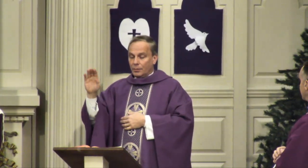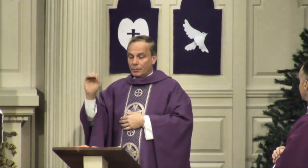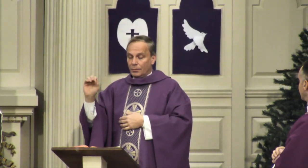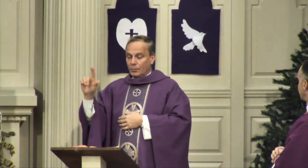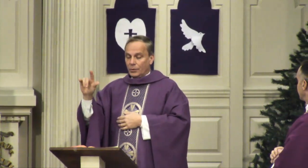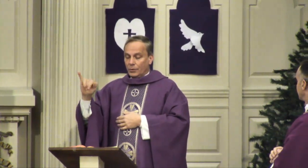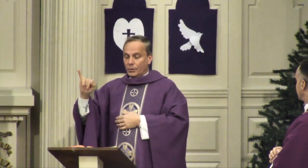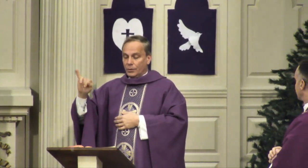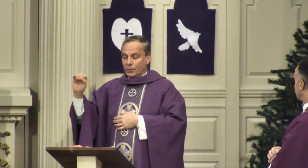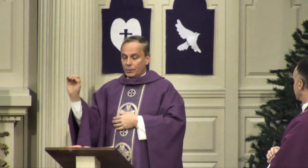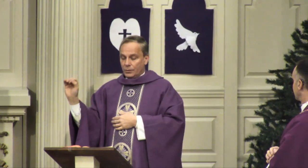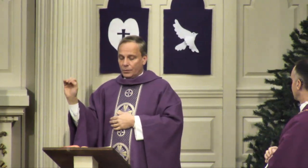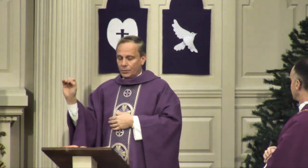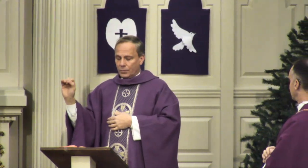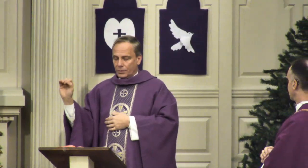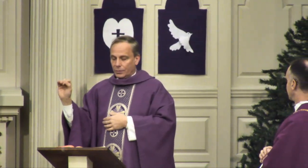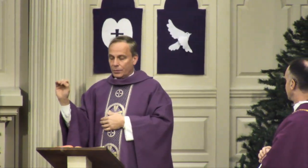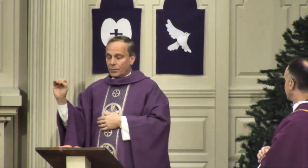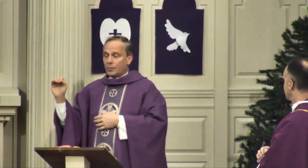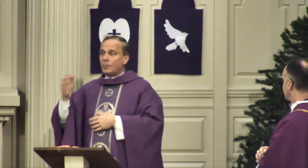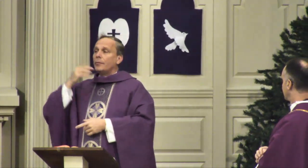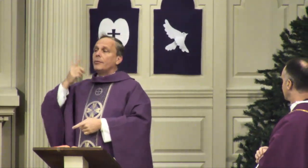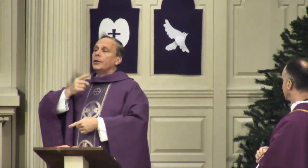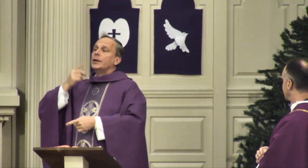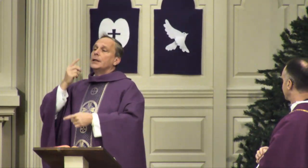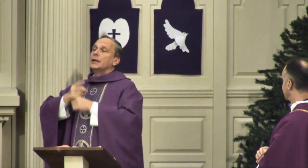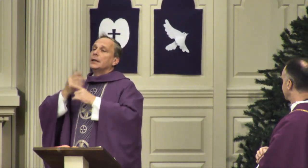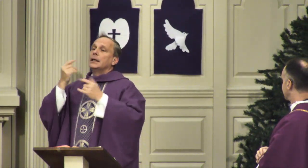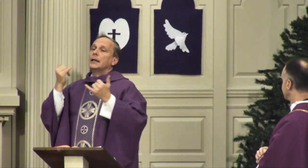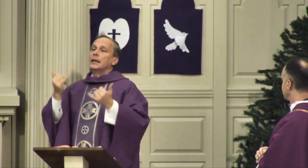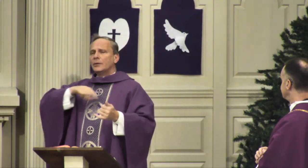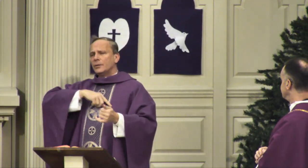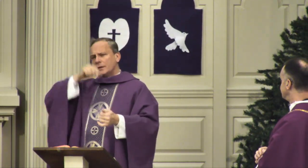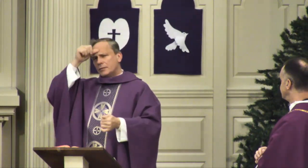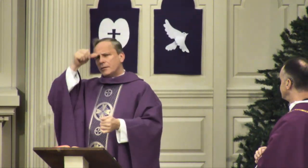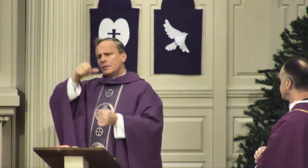Today's Mass is being offered for Brian Bolio.